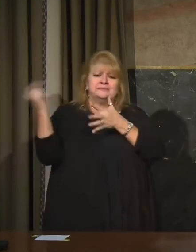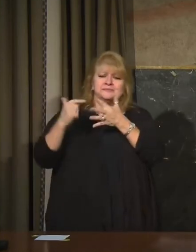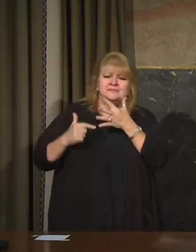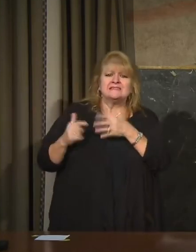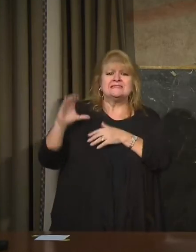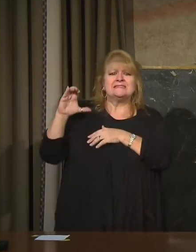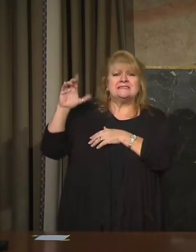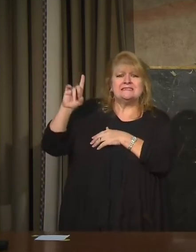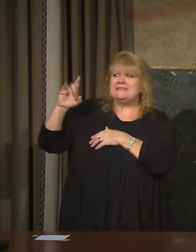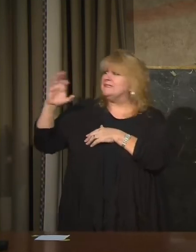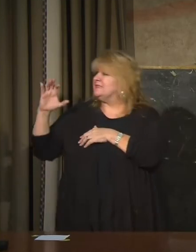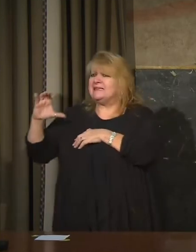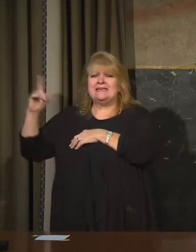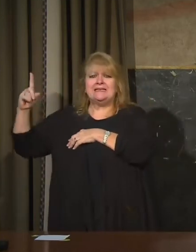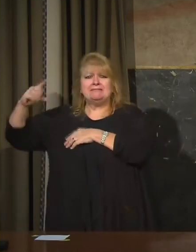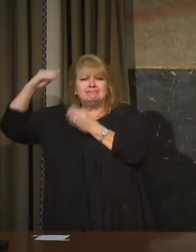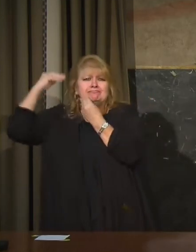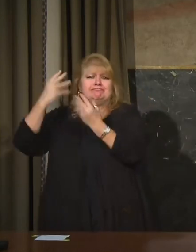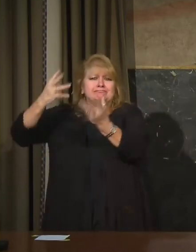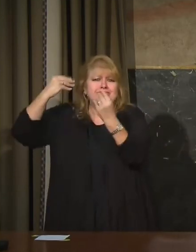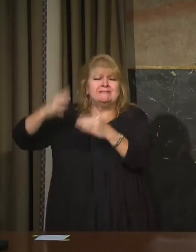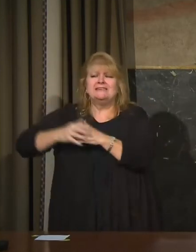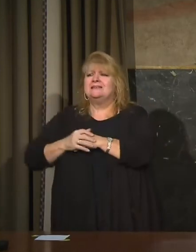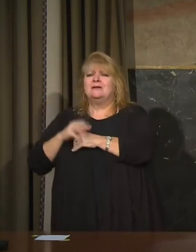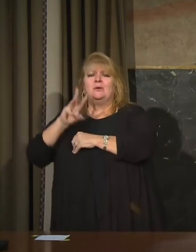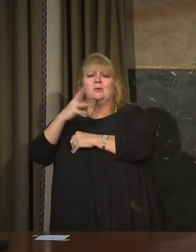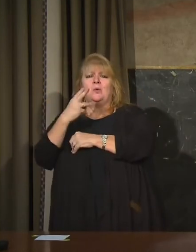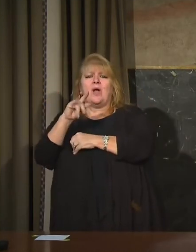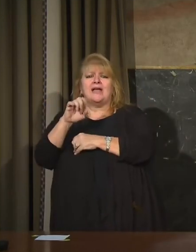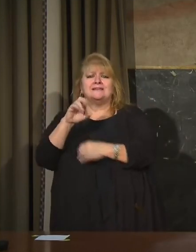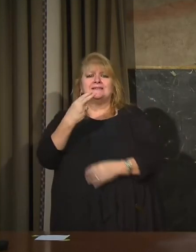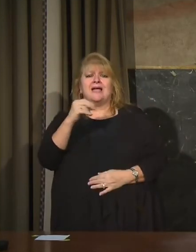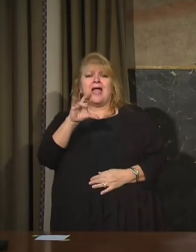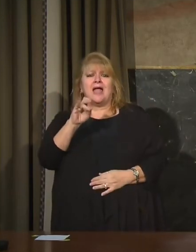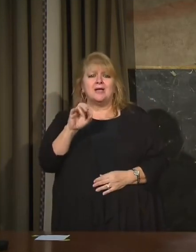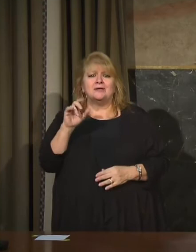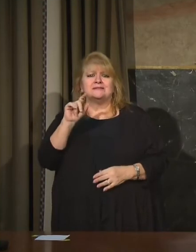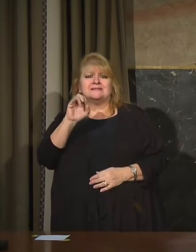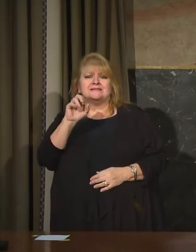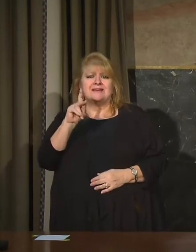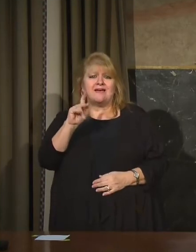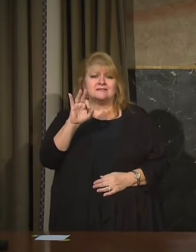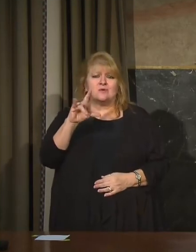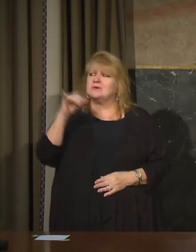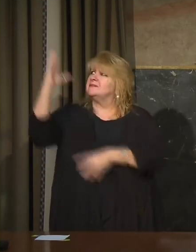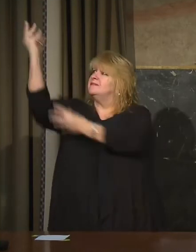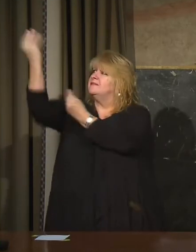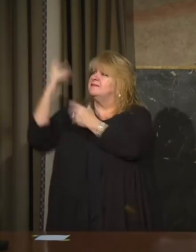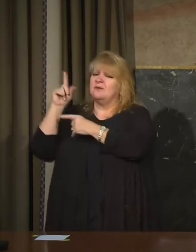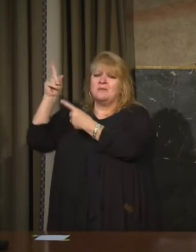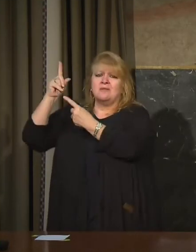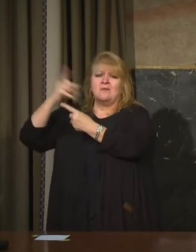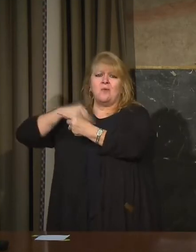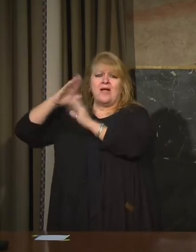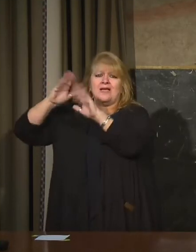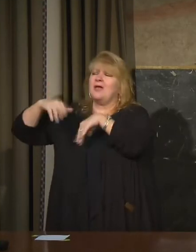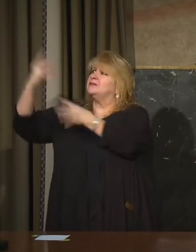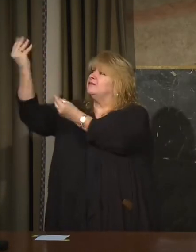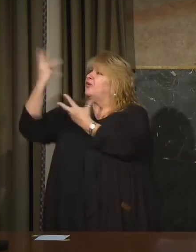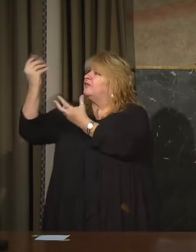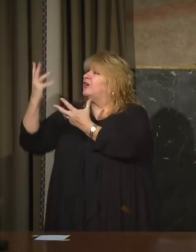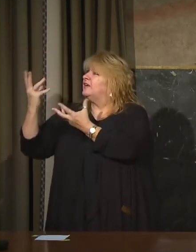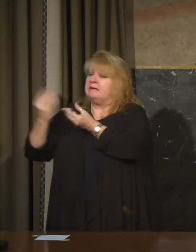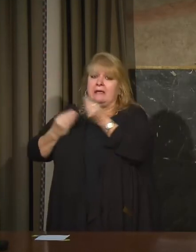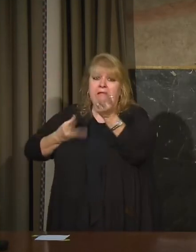White House Coronavirus Task Force, what the folks at the Office of Public Health are saying about all this. But at the end of the day, it is up